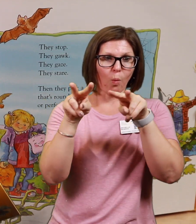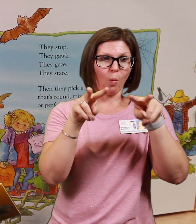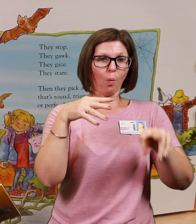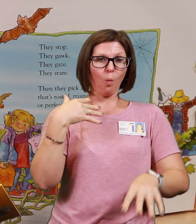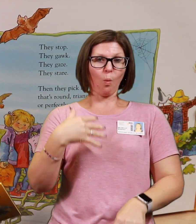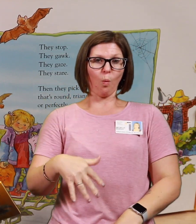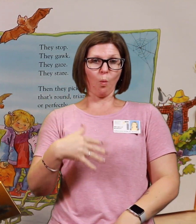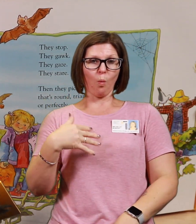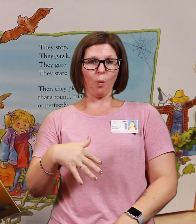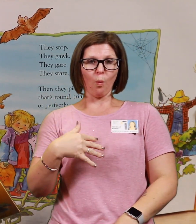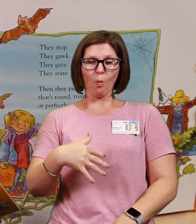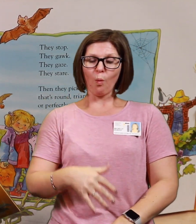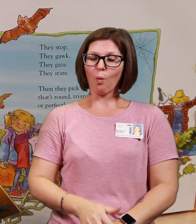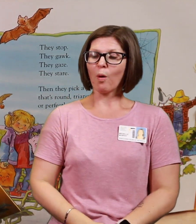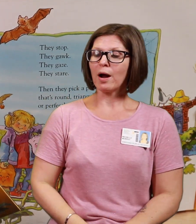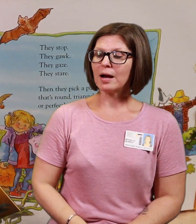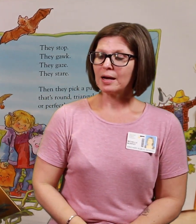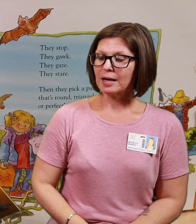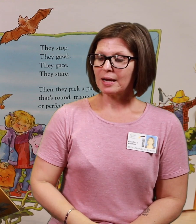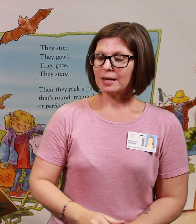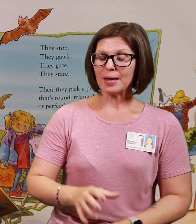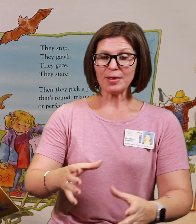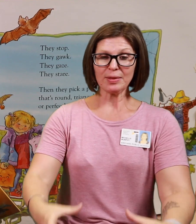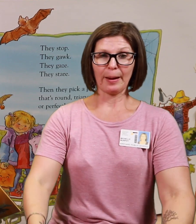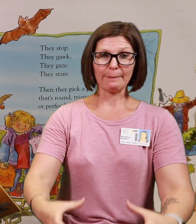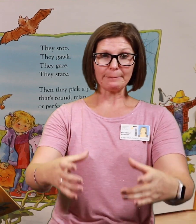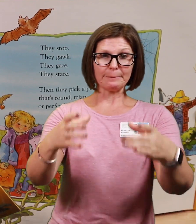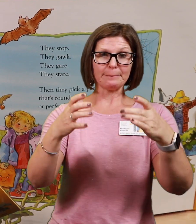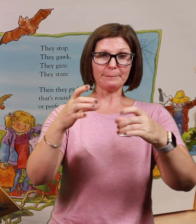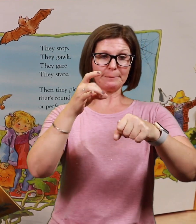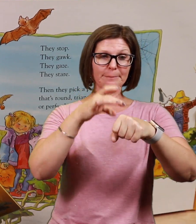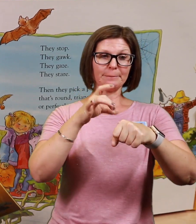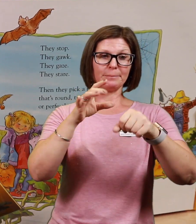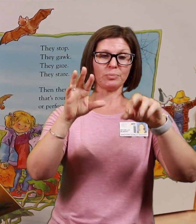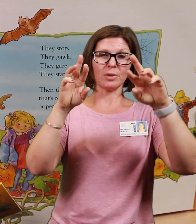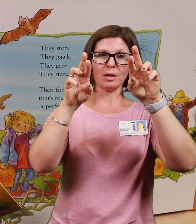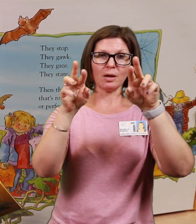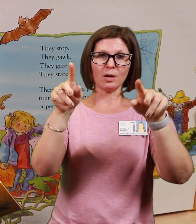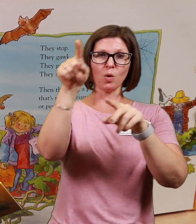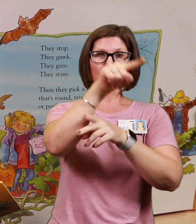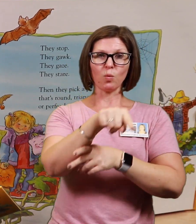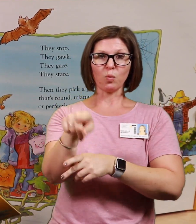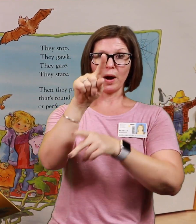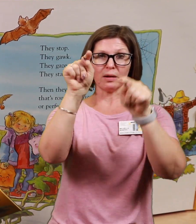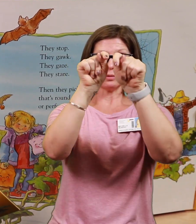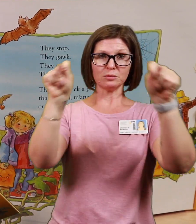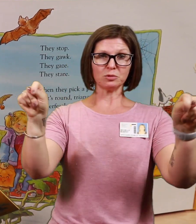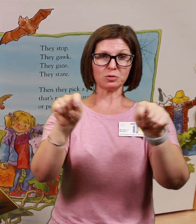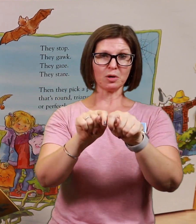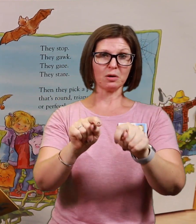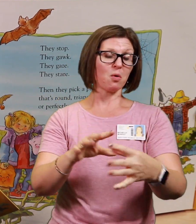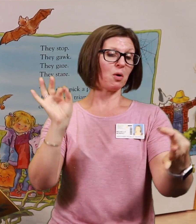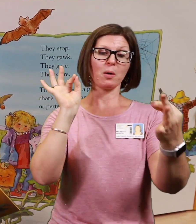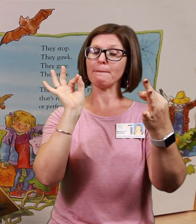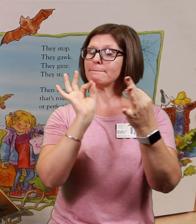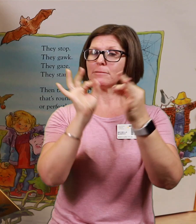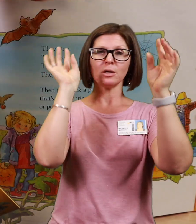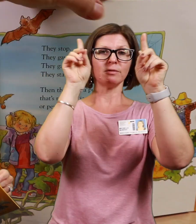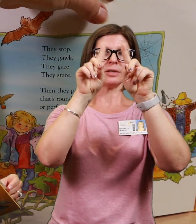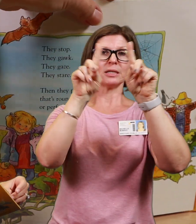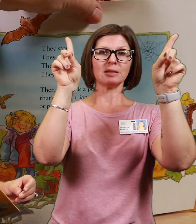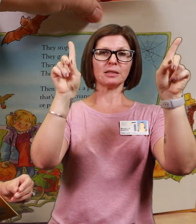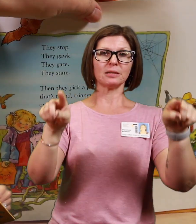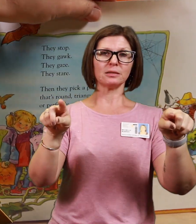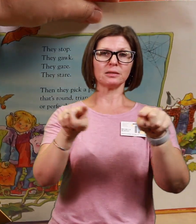they stare. Then they pick a pumpkin that's round, triangular, or perfectly square.